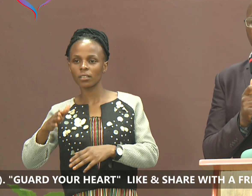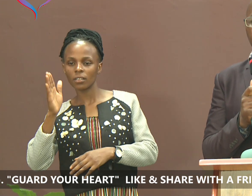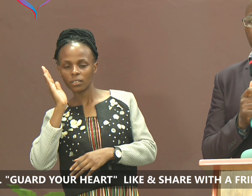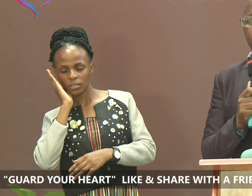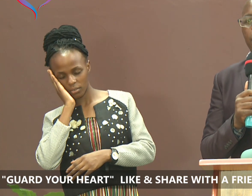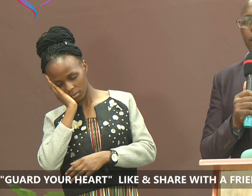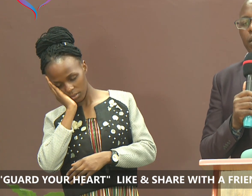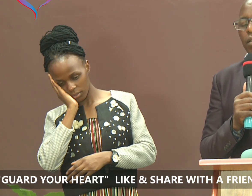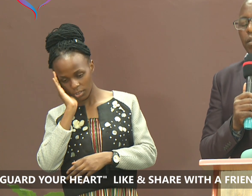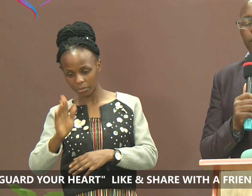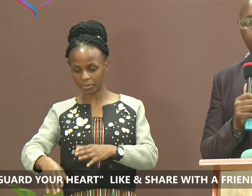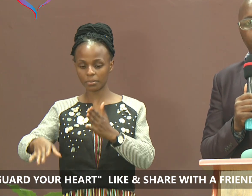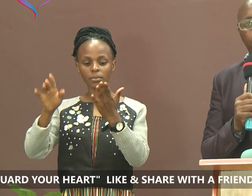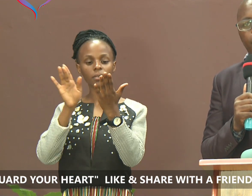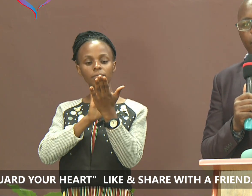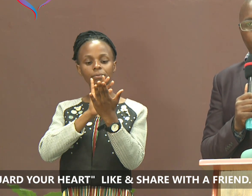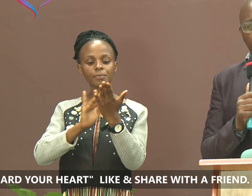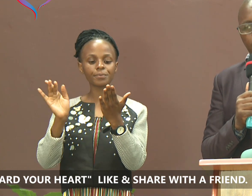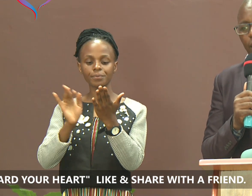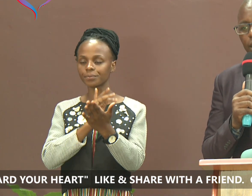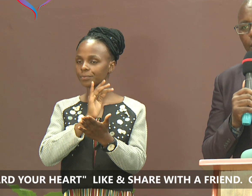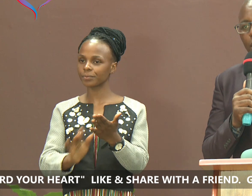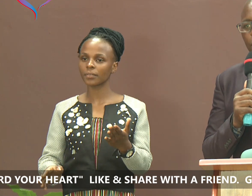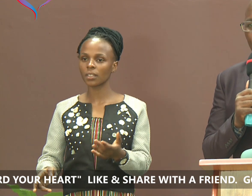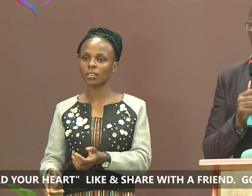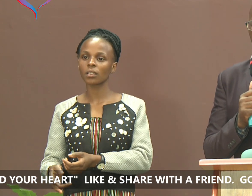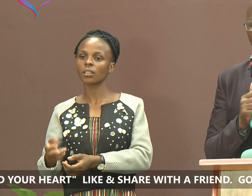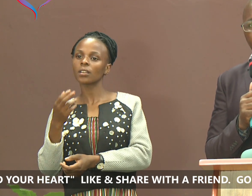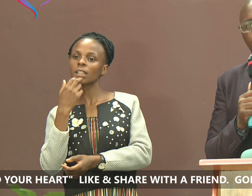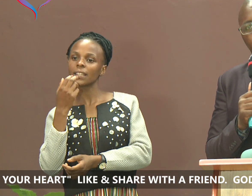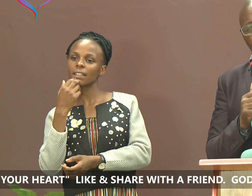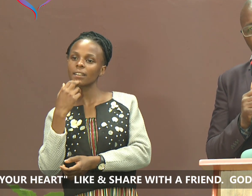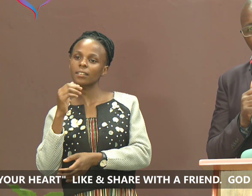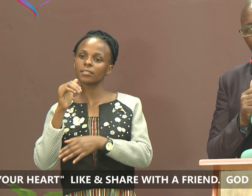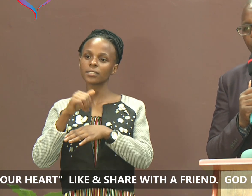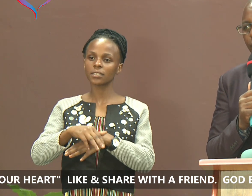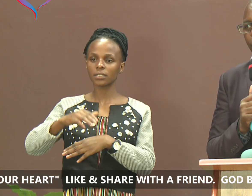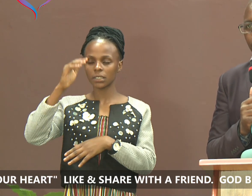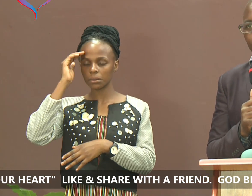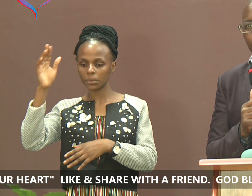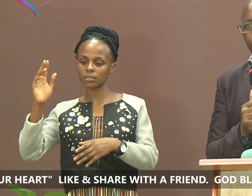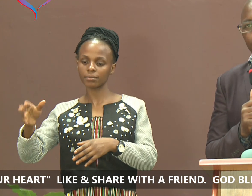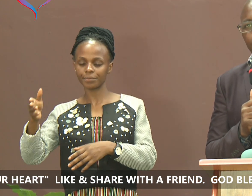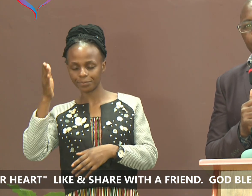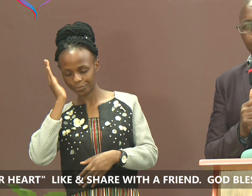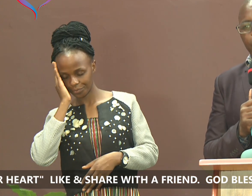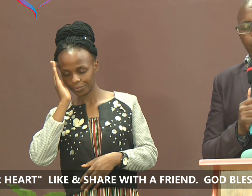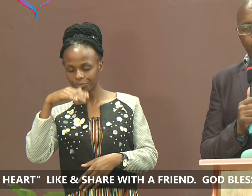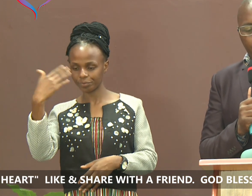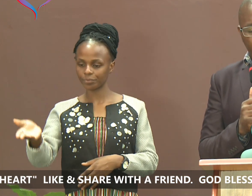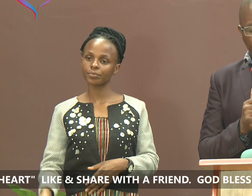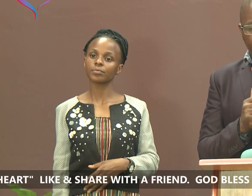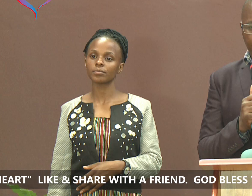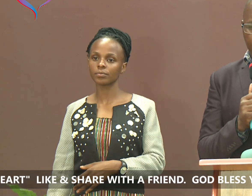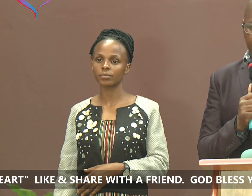WhatsApp. Everybody goes to bed and they look at their phone. They smile and laugh a little,